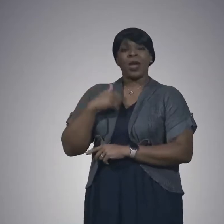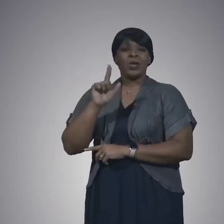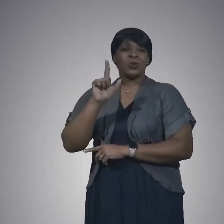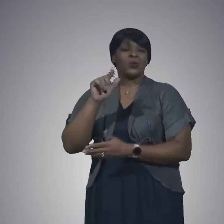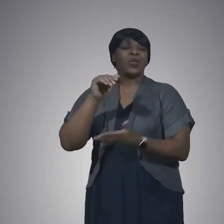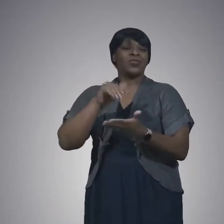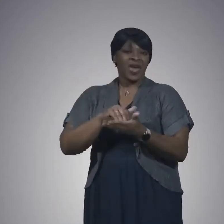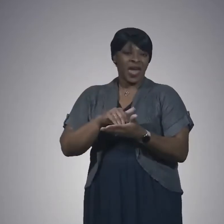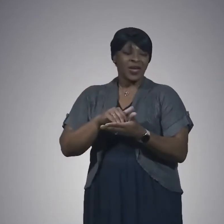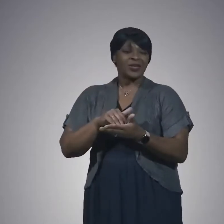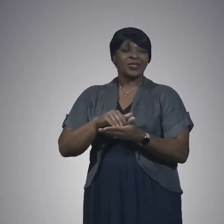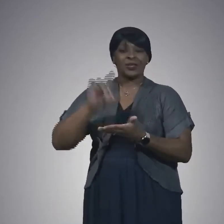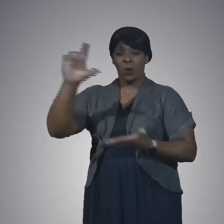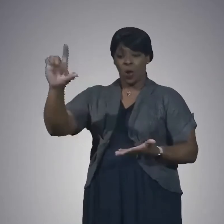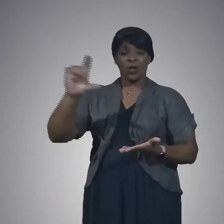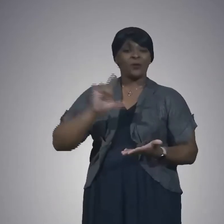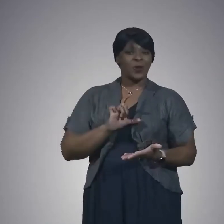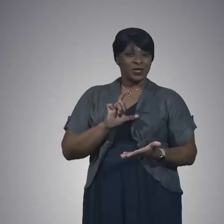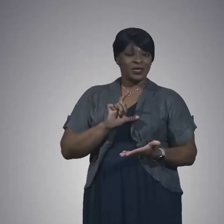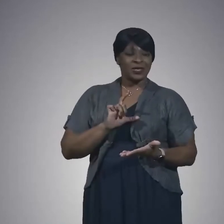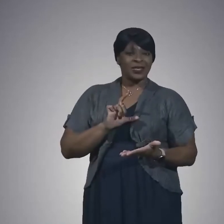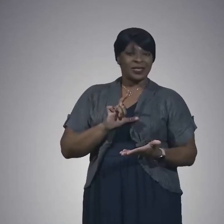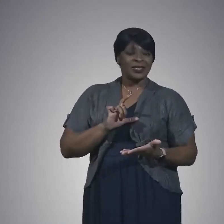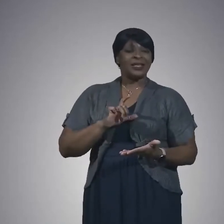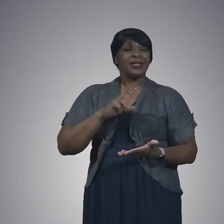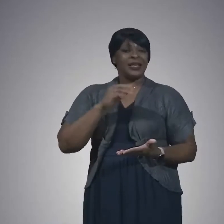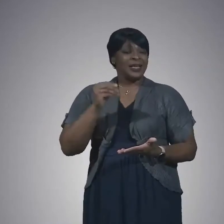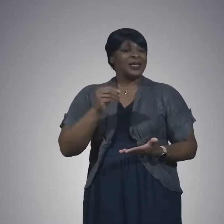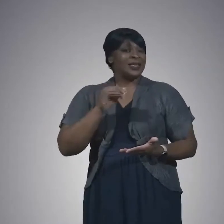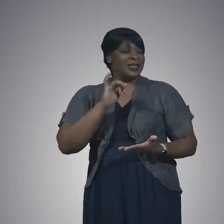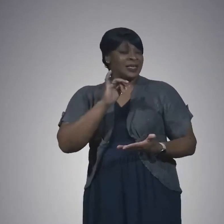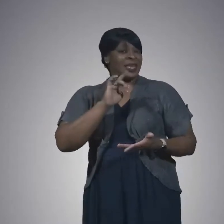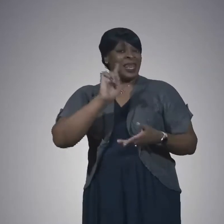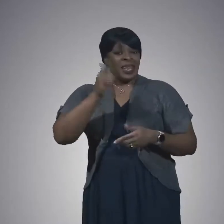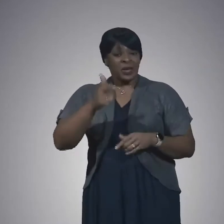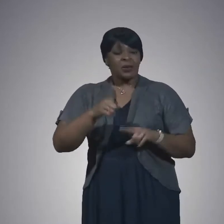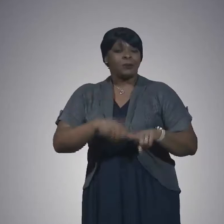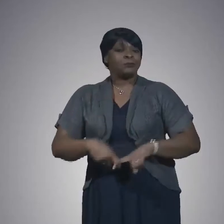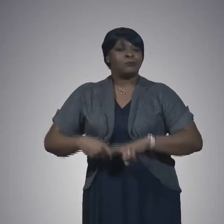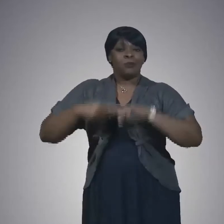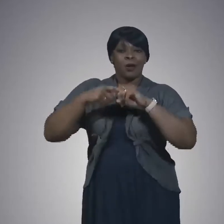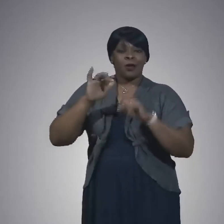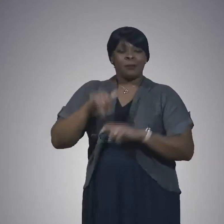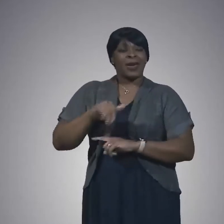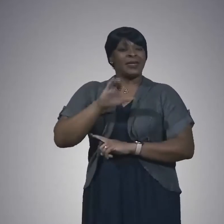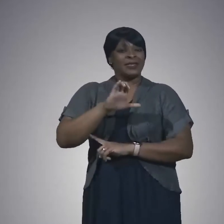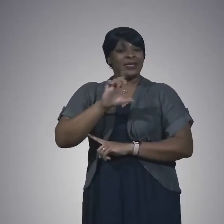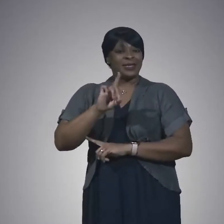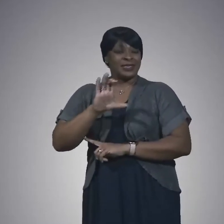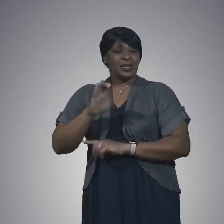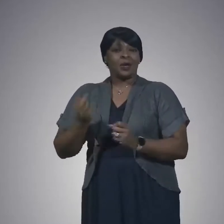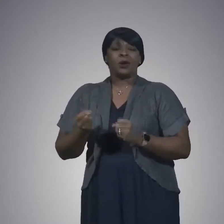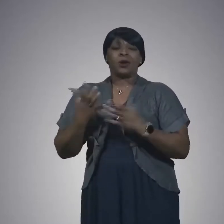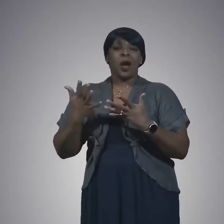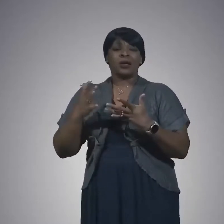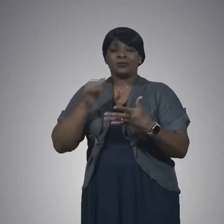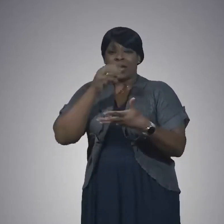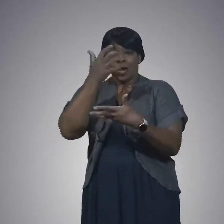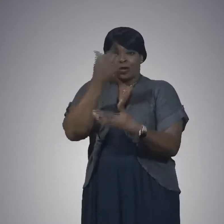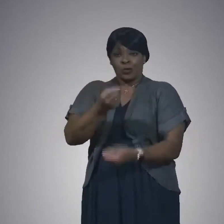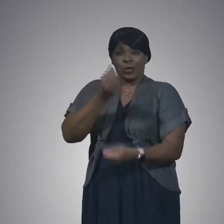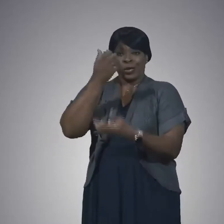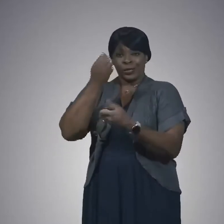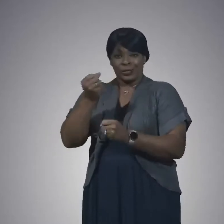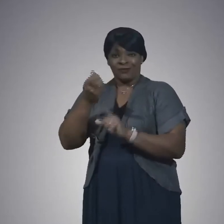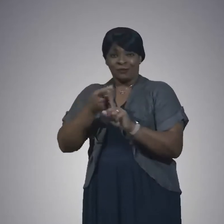21,000 doses all at once, and hot on its heels was the pause by the CDC, which caused some distrust for a time,